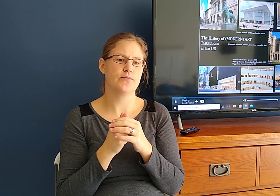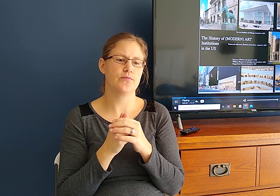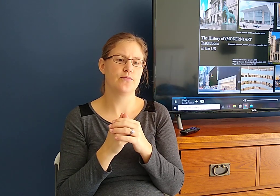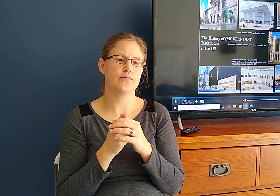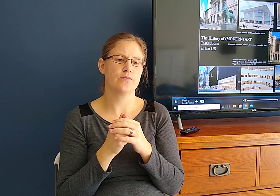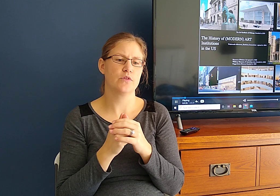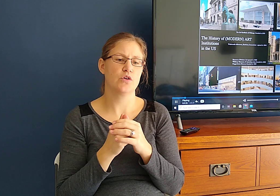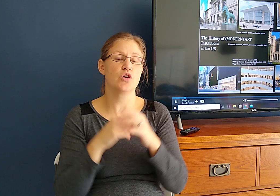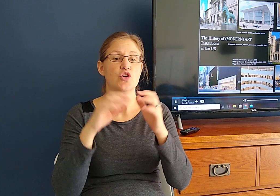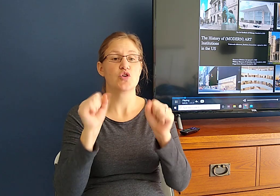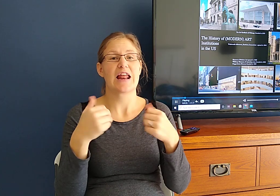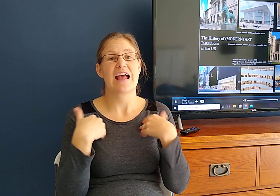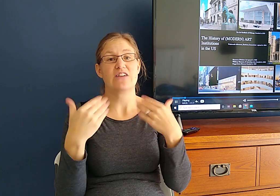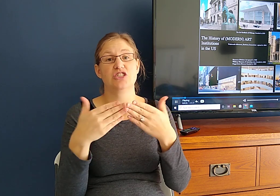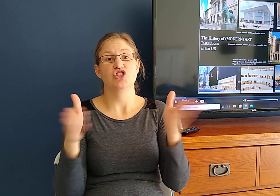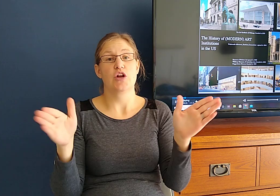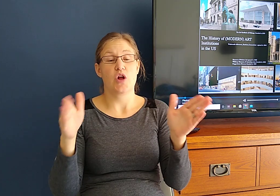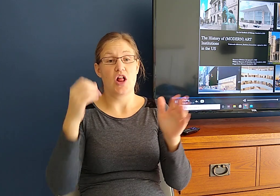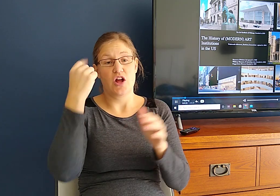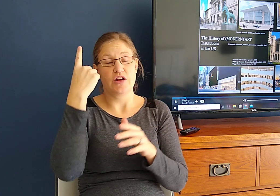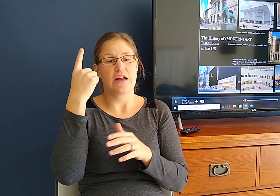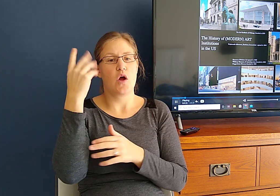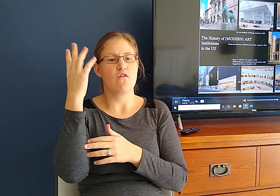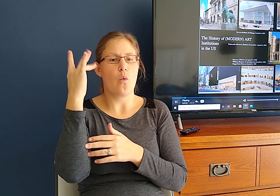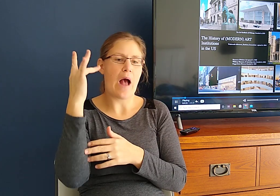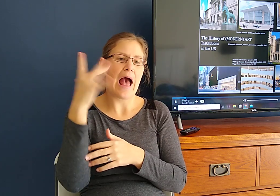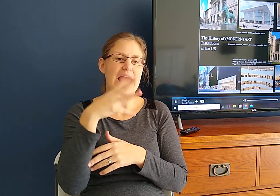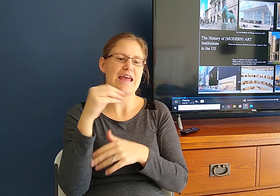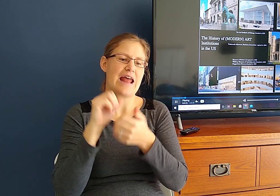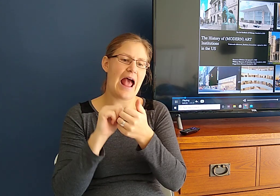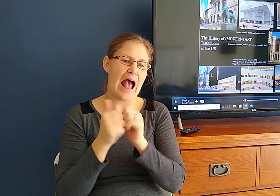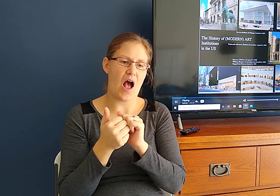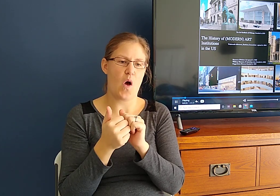You'll be able to have a general understanding of why and how, and furthermore, it